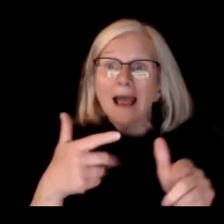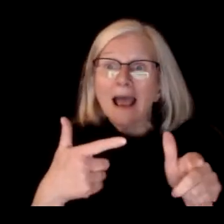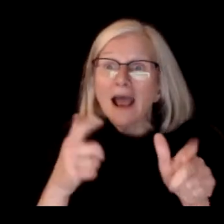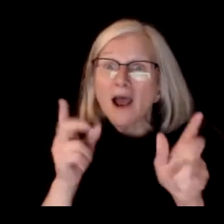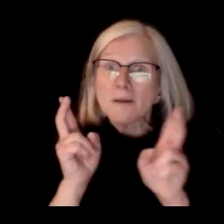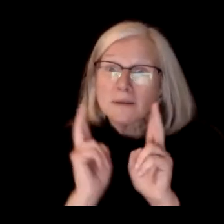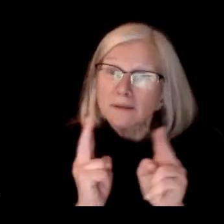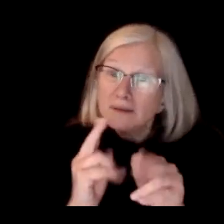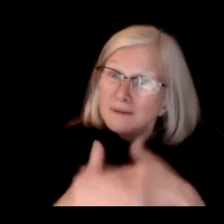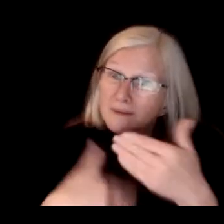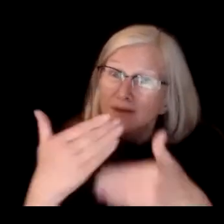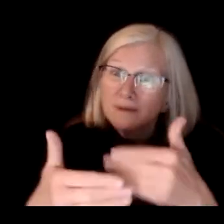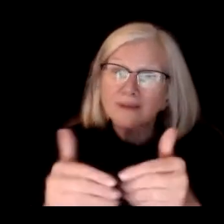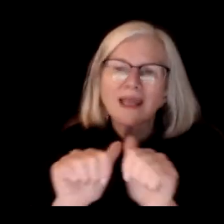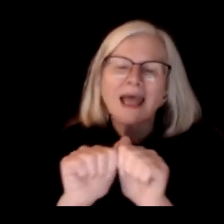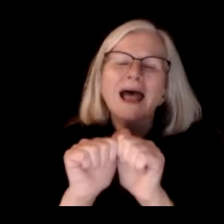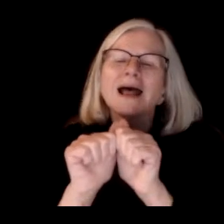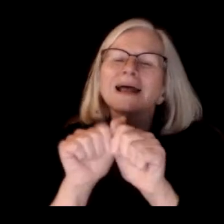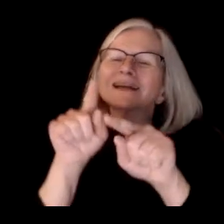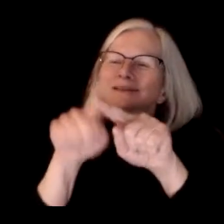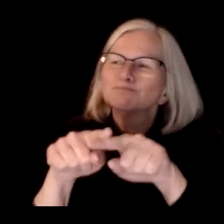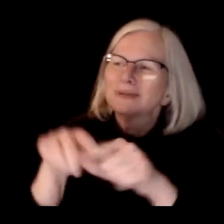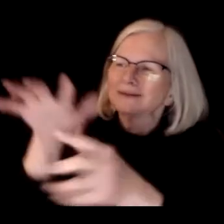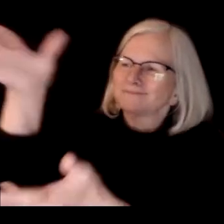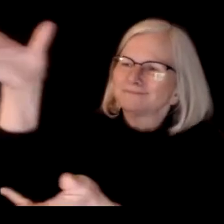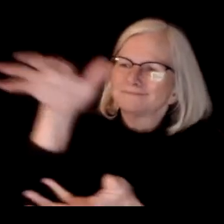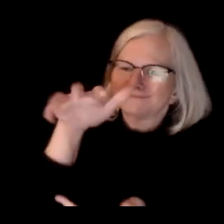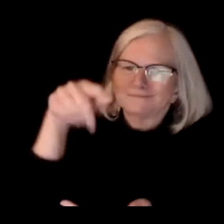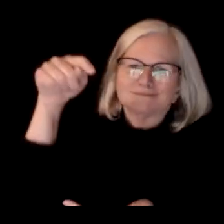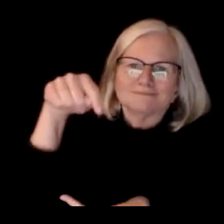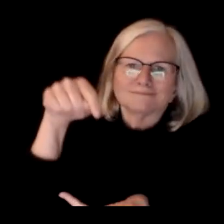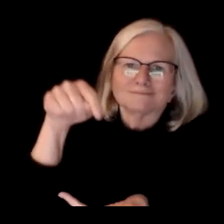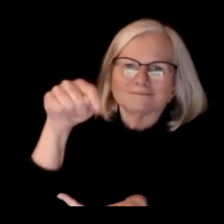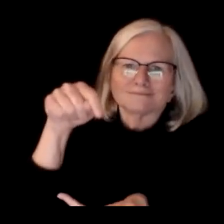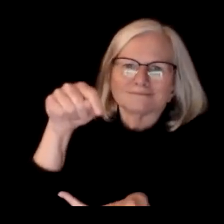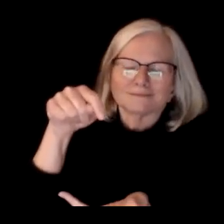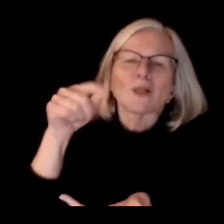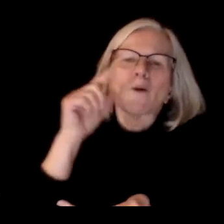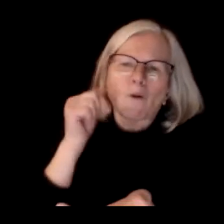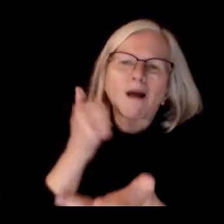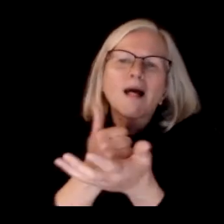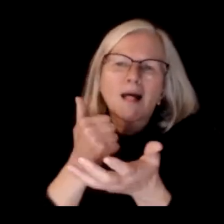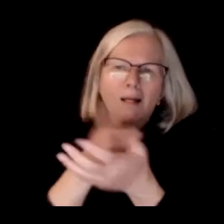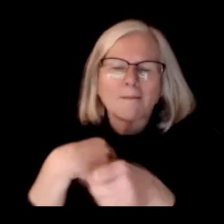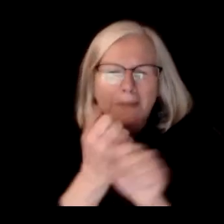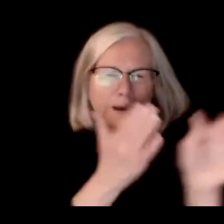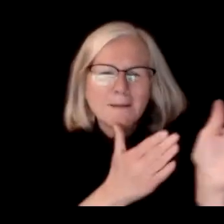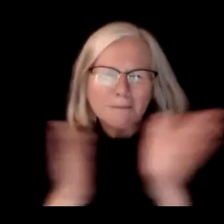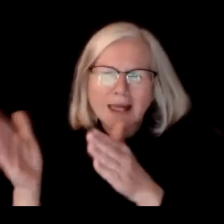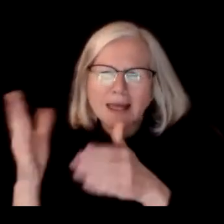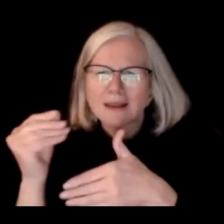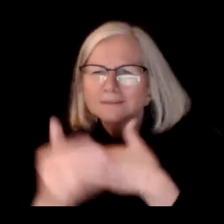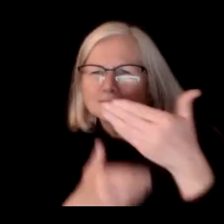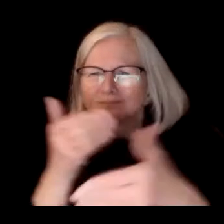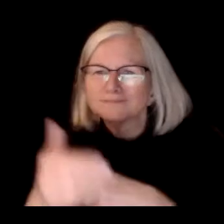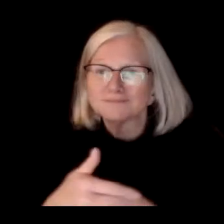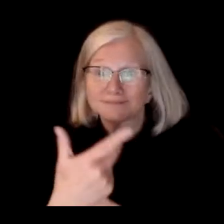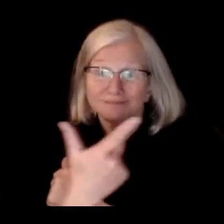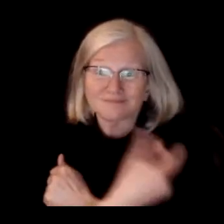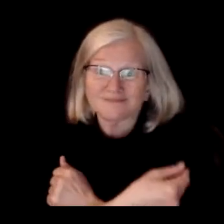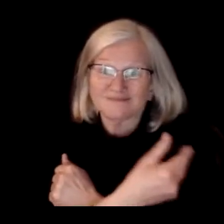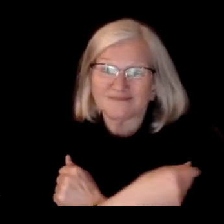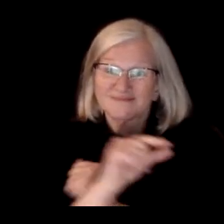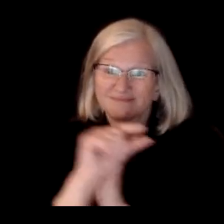of vaccines can ramp up. But we just simply want to make sure that any doses that are available for use right now can